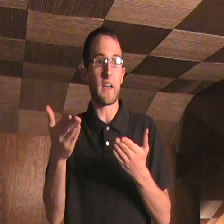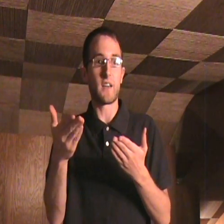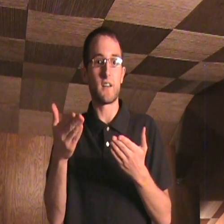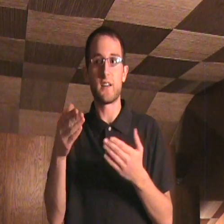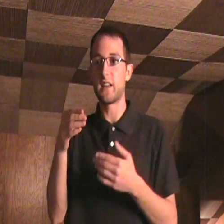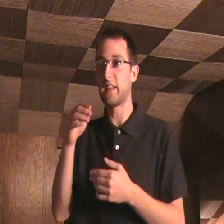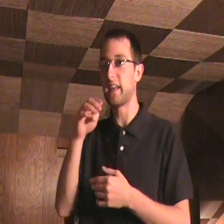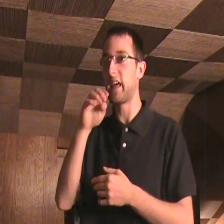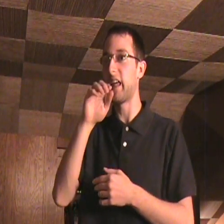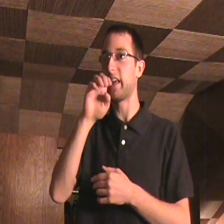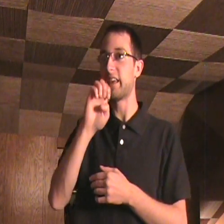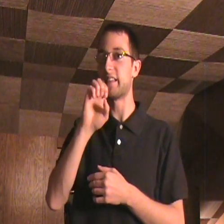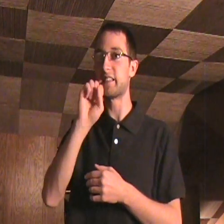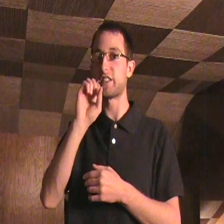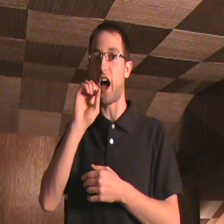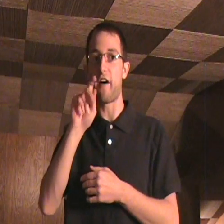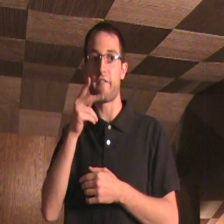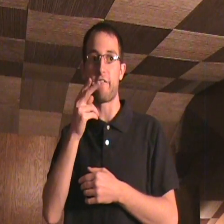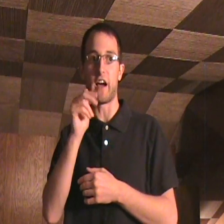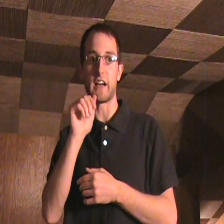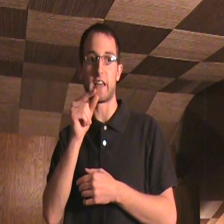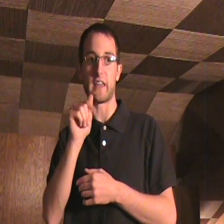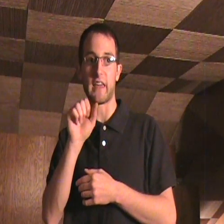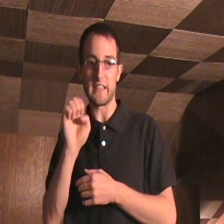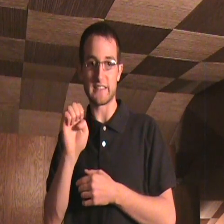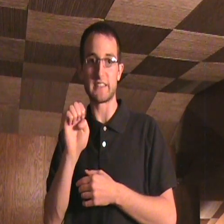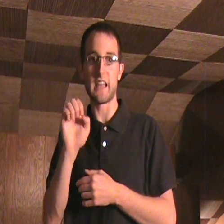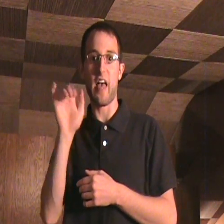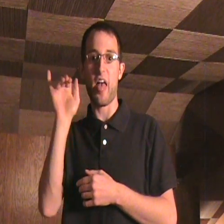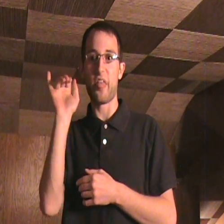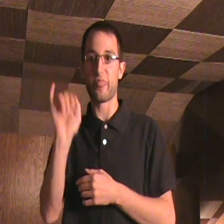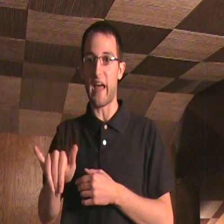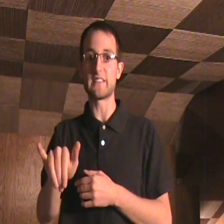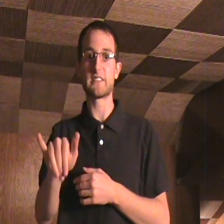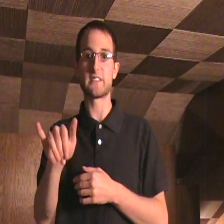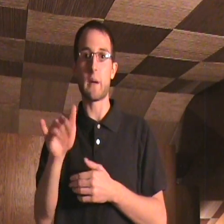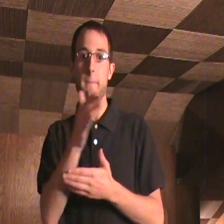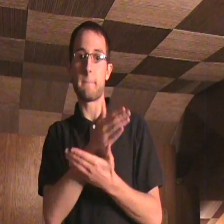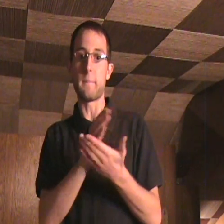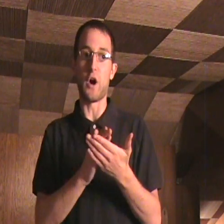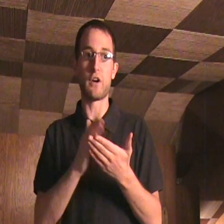esophagus is a naming word for That's a part of our body. But